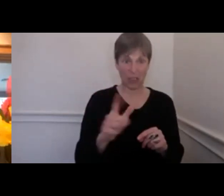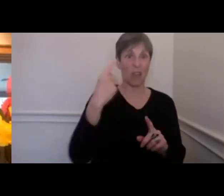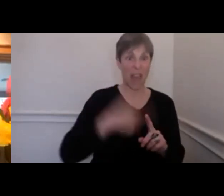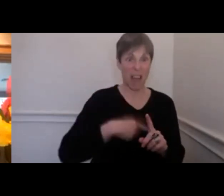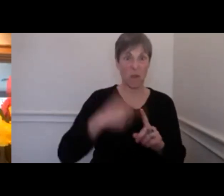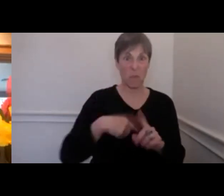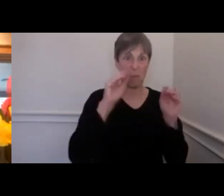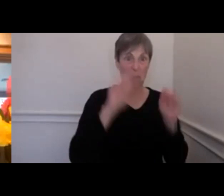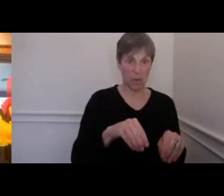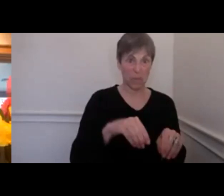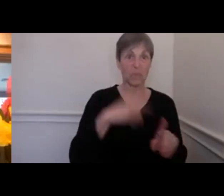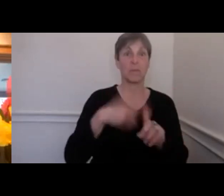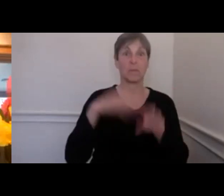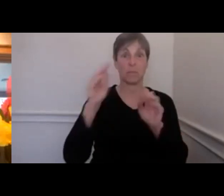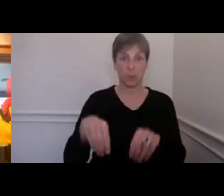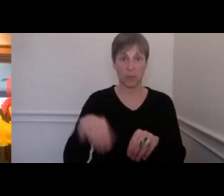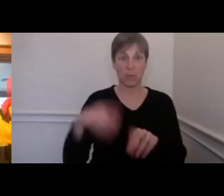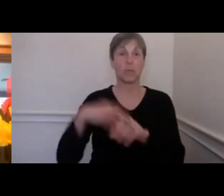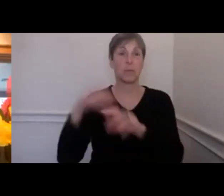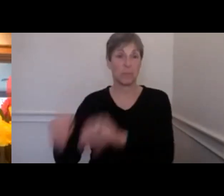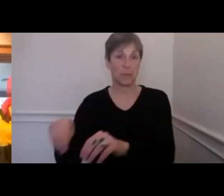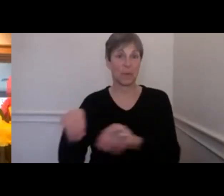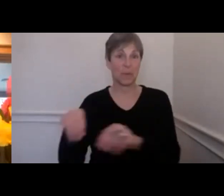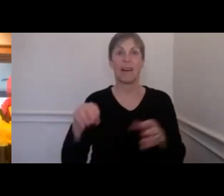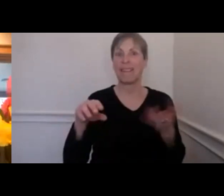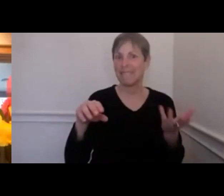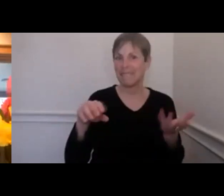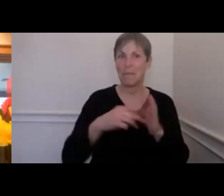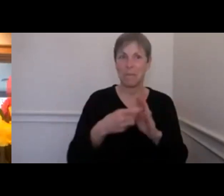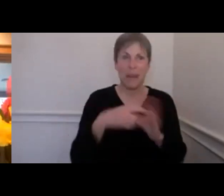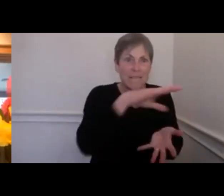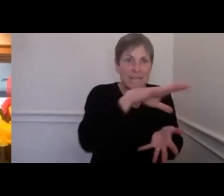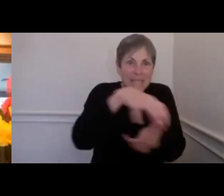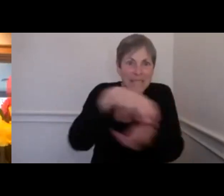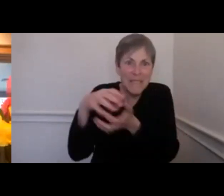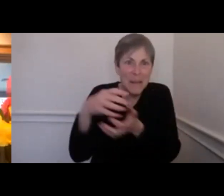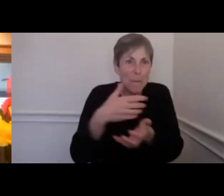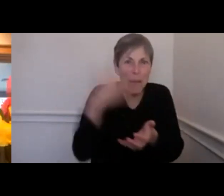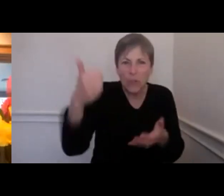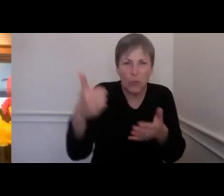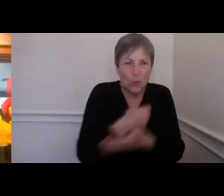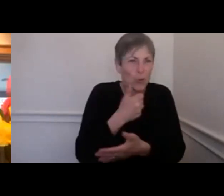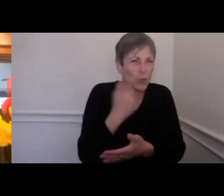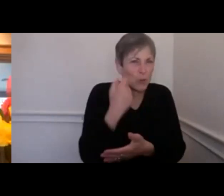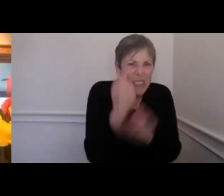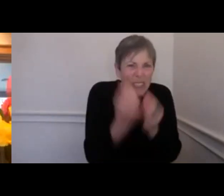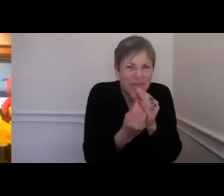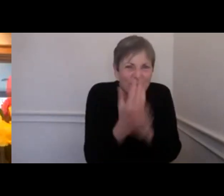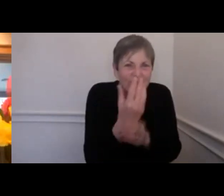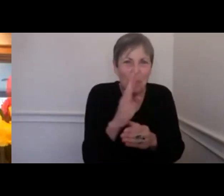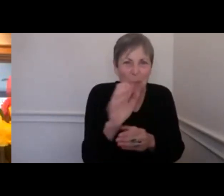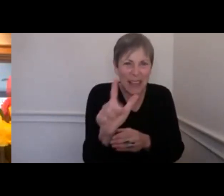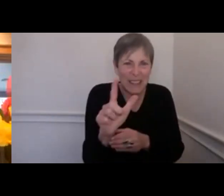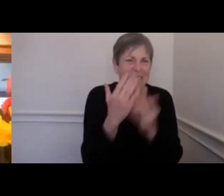young, most tender, most sweet, delectable basil leaves. If you do plant just one, you possibly could just keep